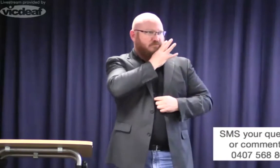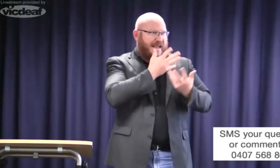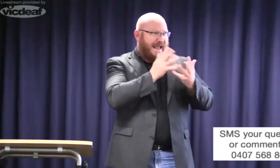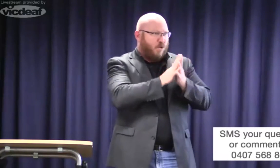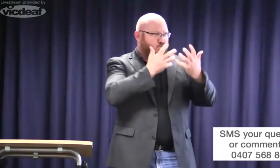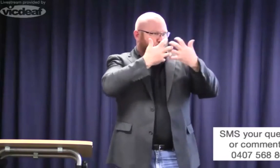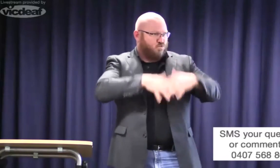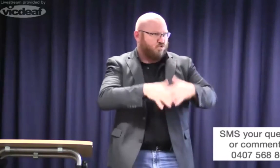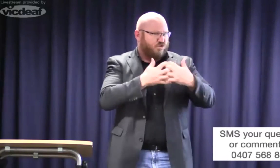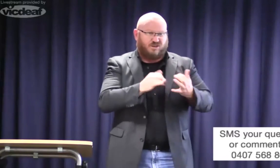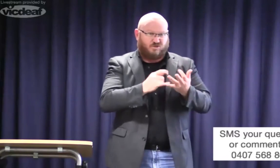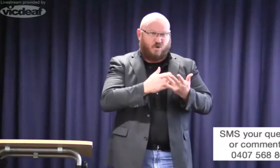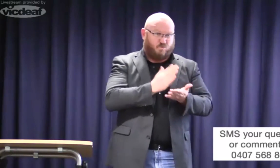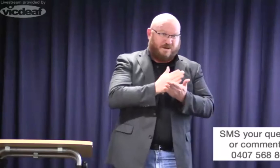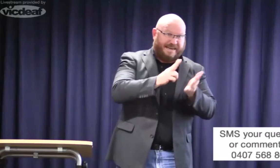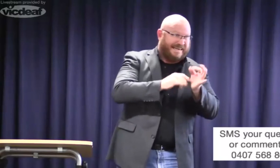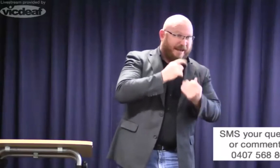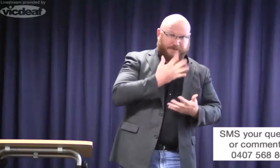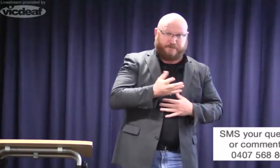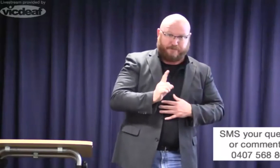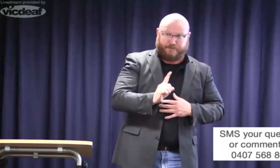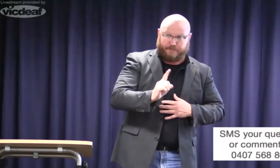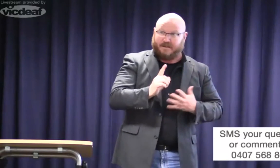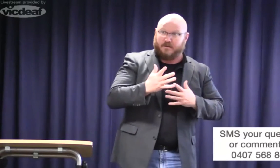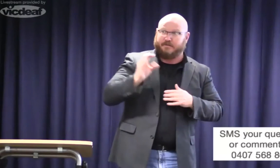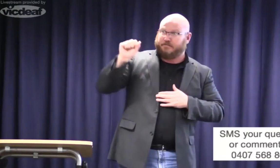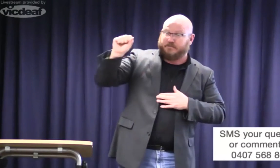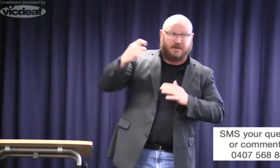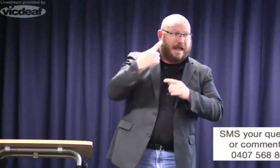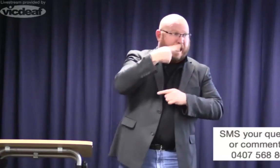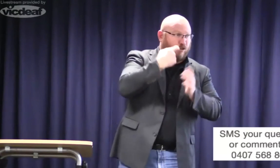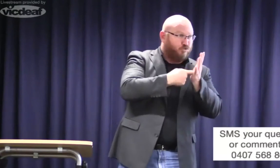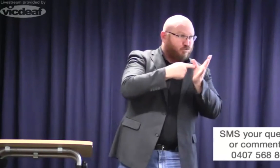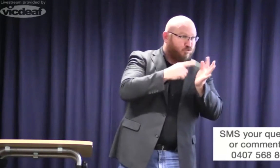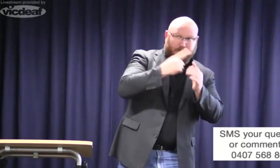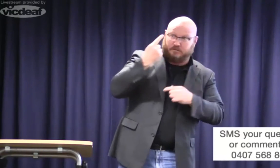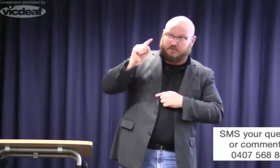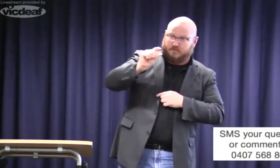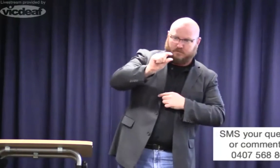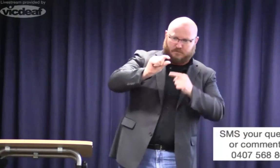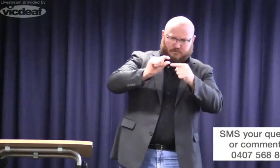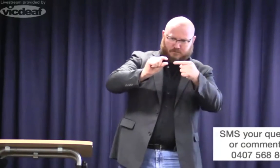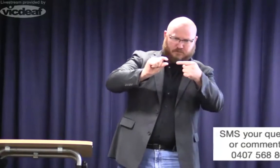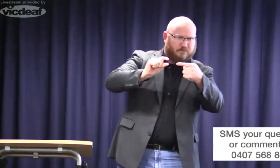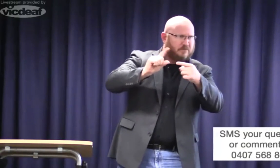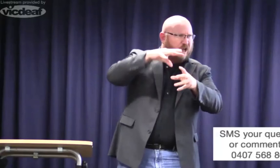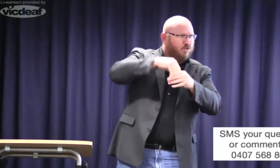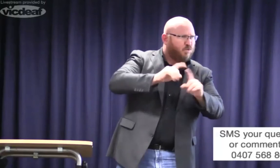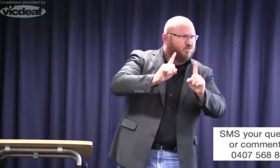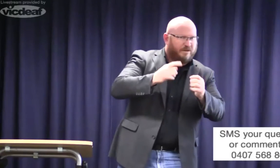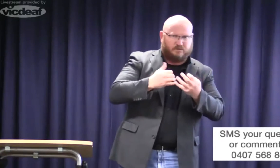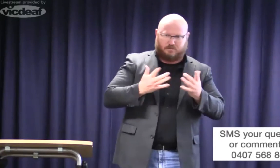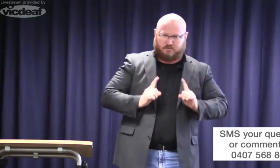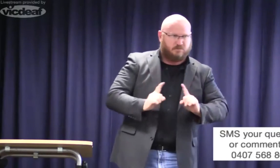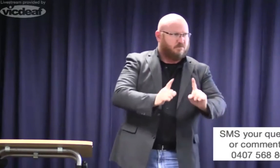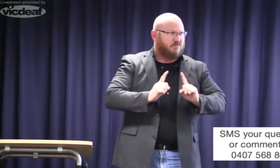understand there's a lot of ambiguity going on at the moment and they're trying to work through that. So really, NABS is in the same boat as far